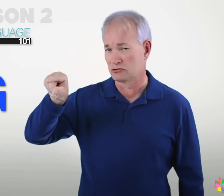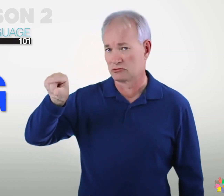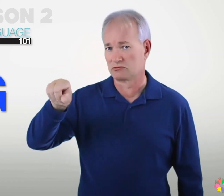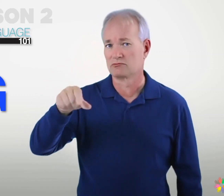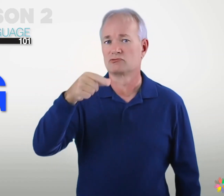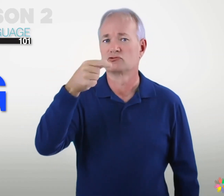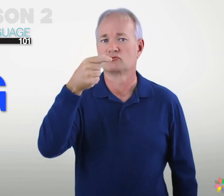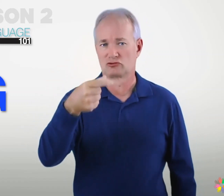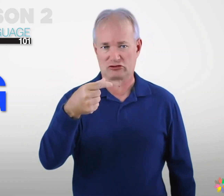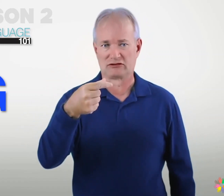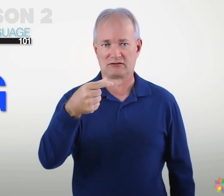G.